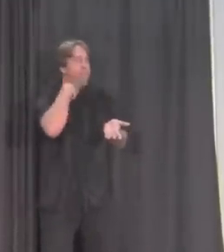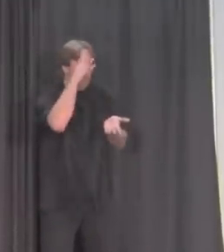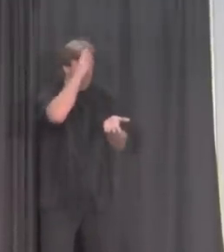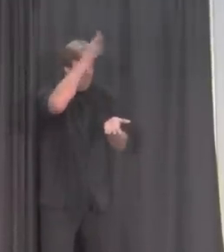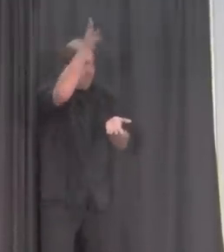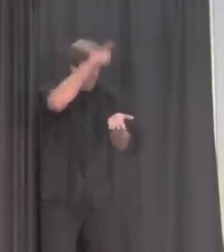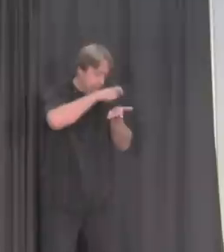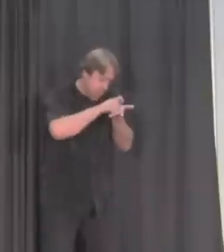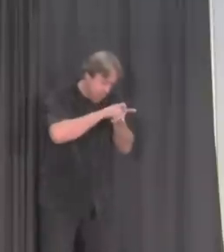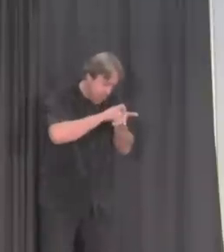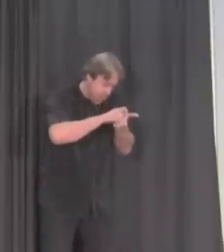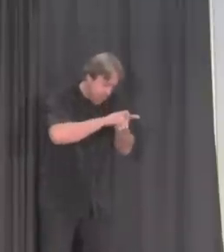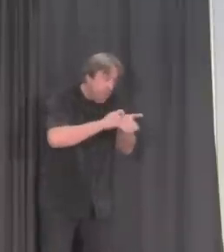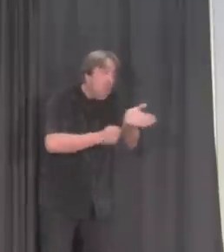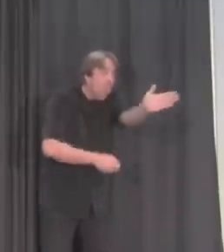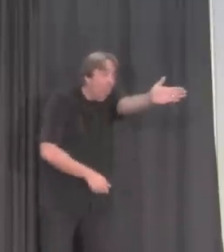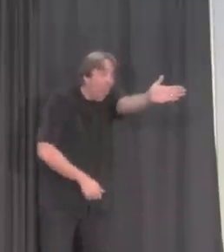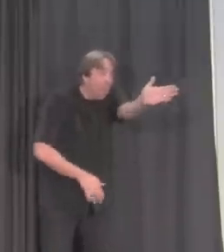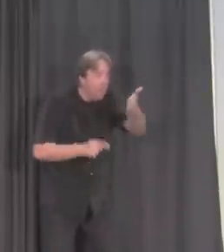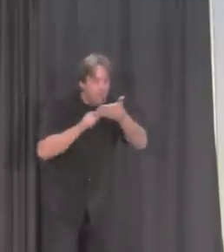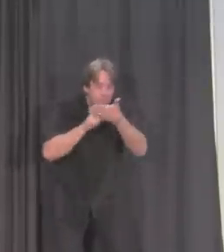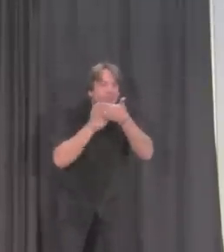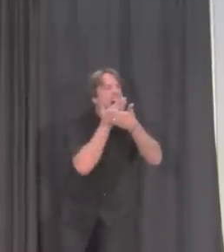oral death. We'll just make it up.